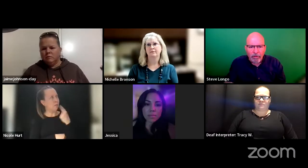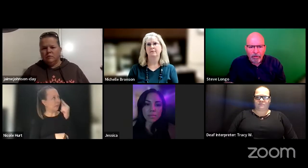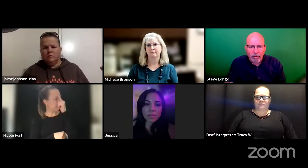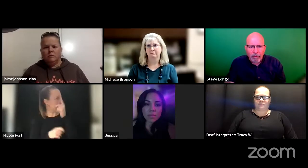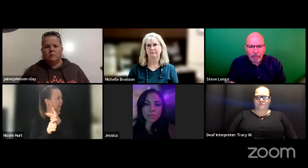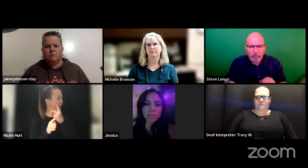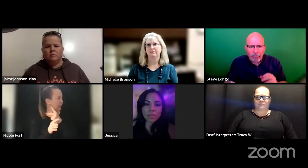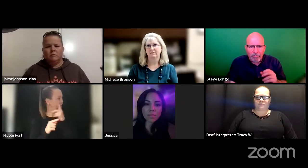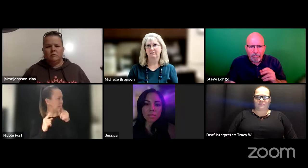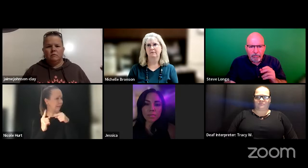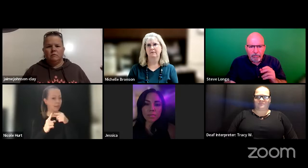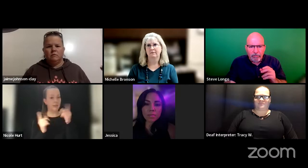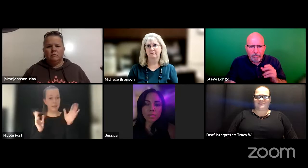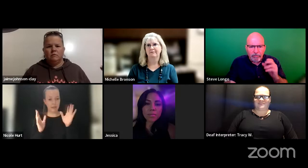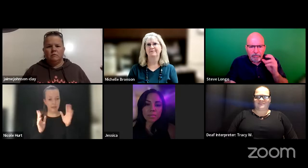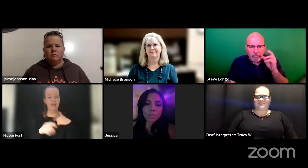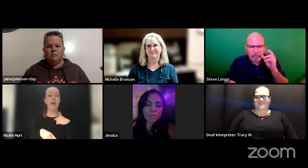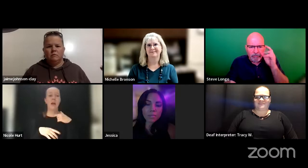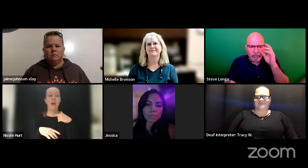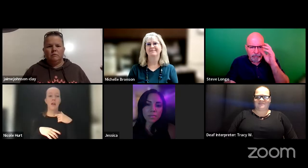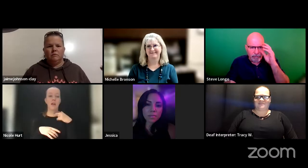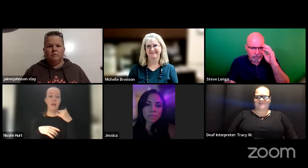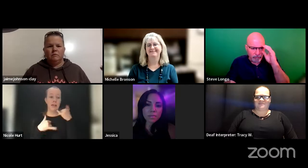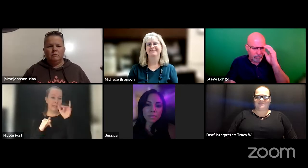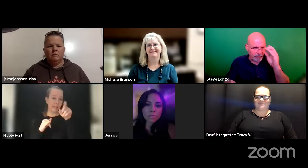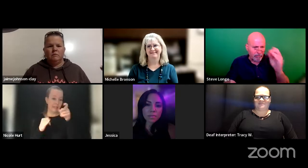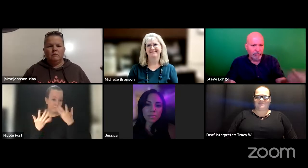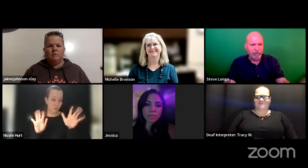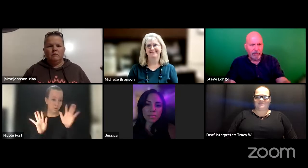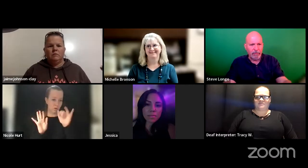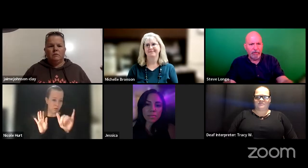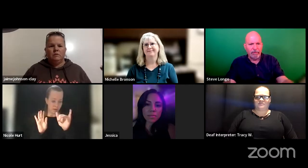details. And I want to,